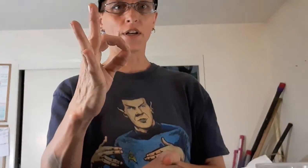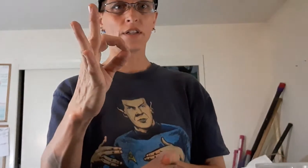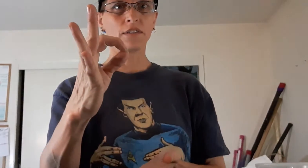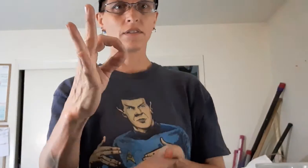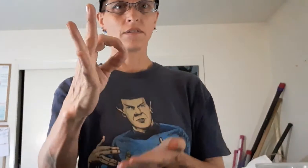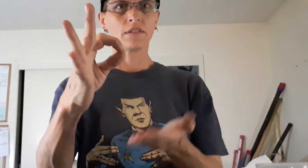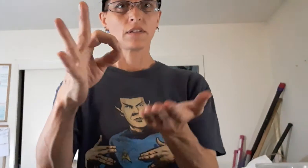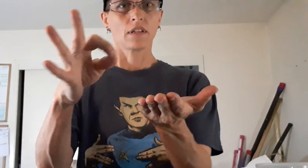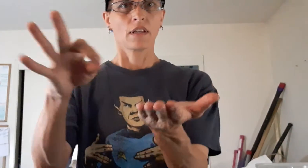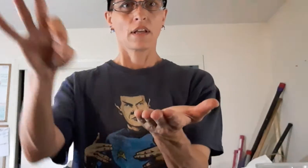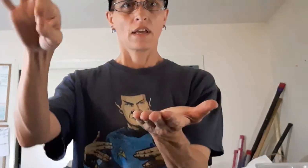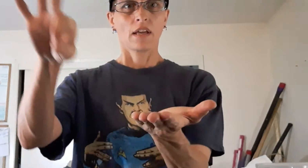fingers,